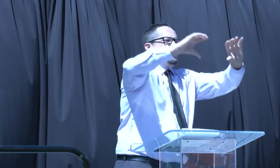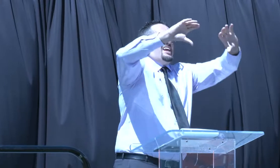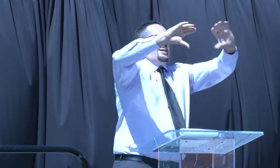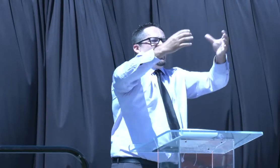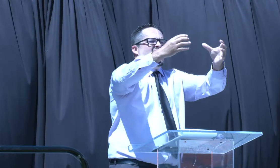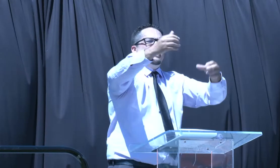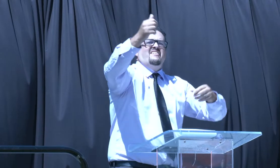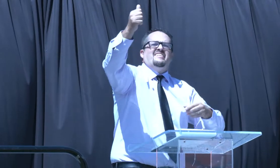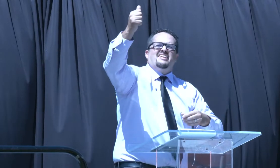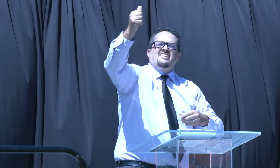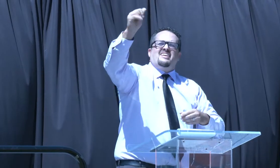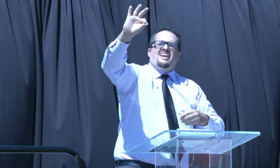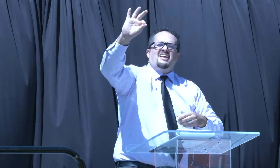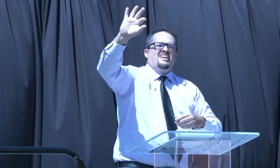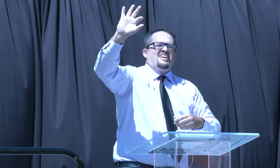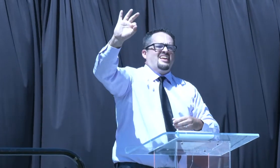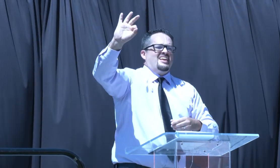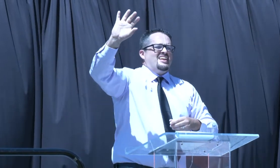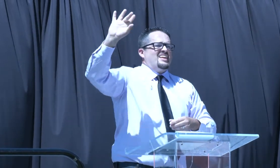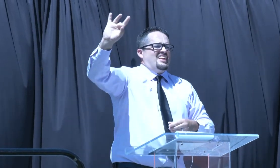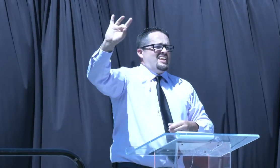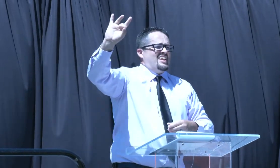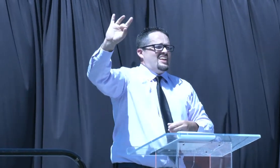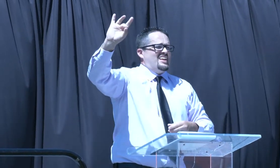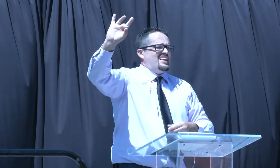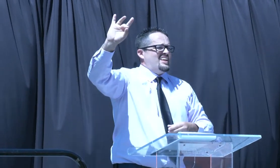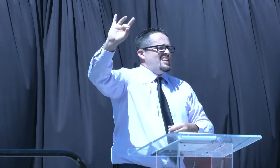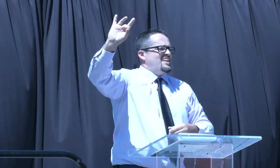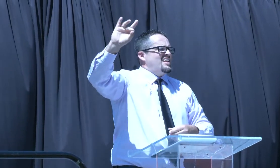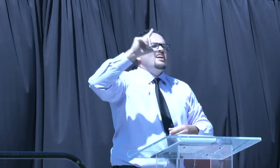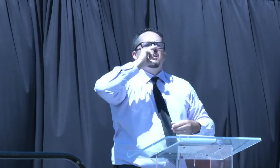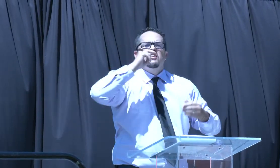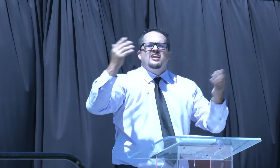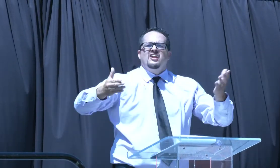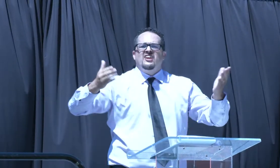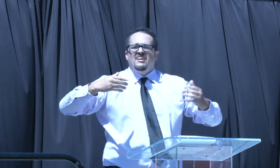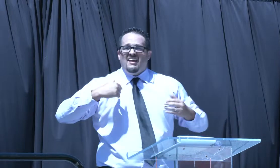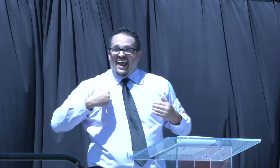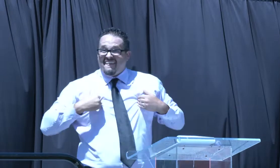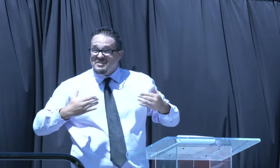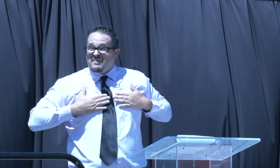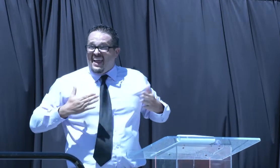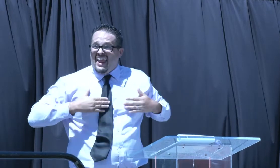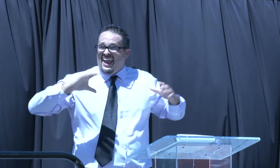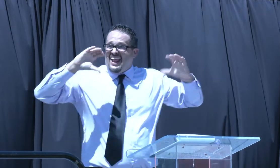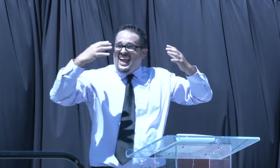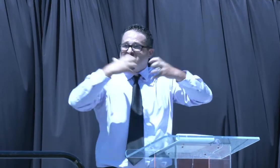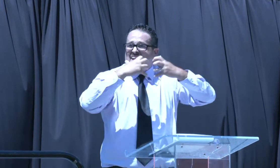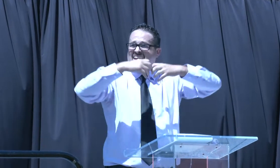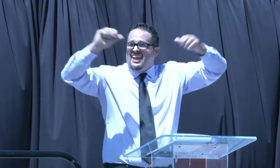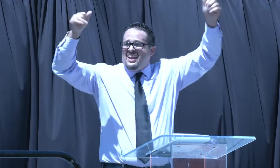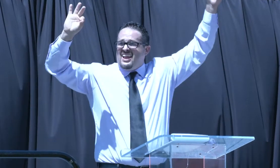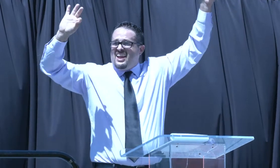I am an alumnus from the class of 1998. Who here is from my class